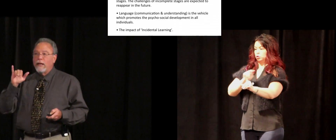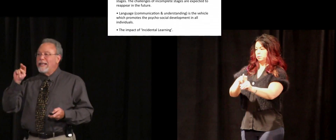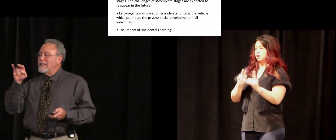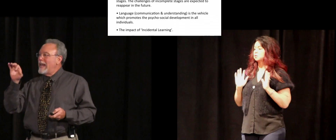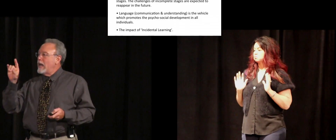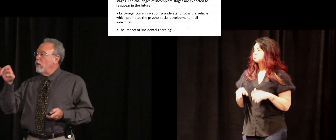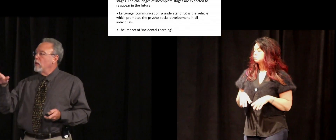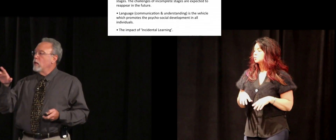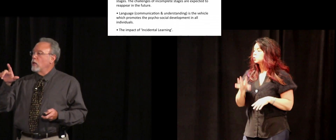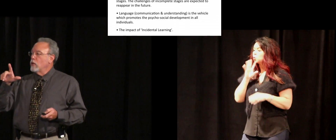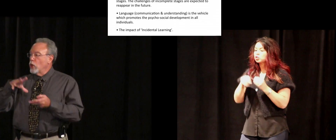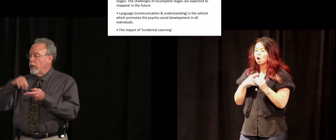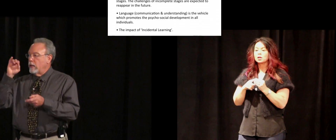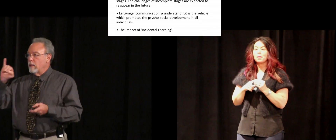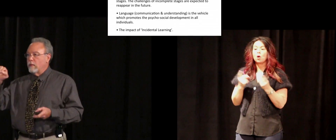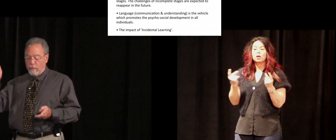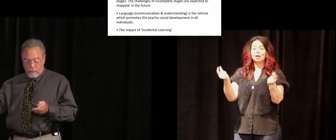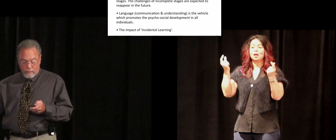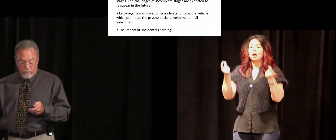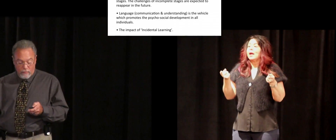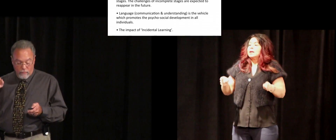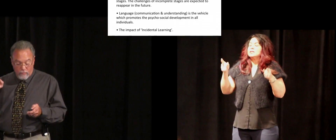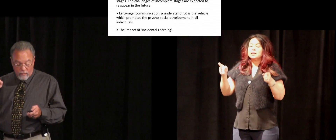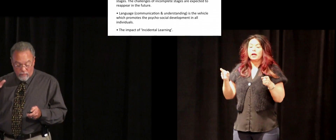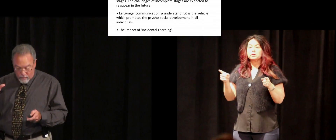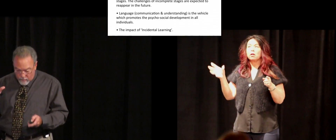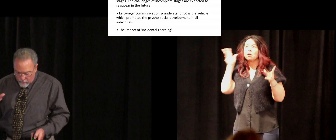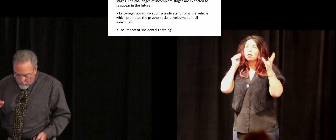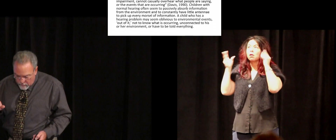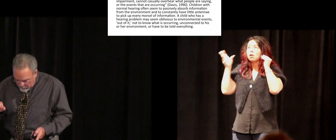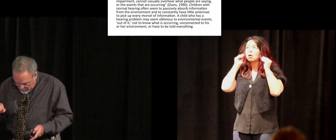and the emotional availability of the caregiver.